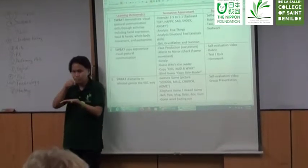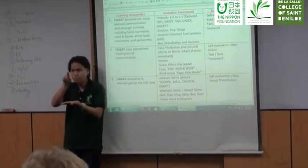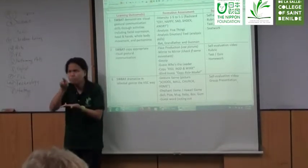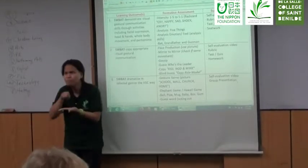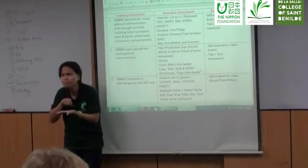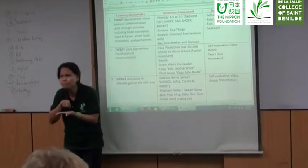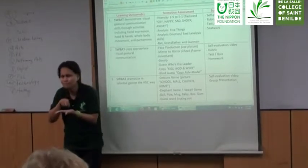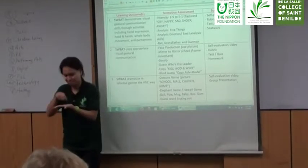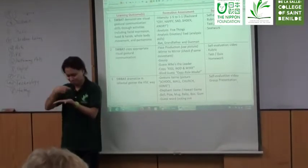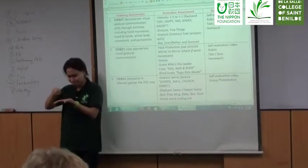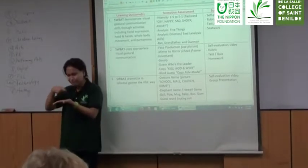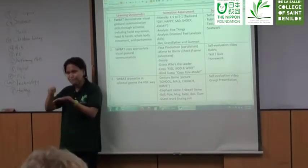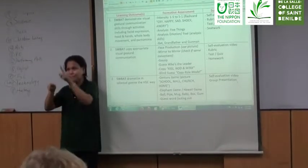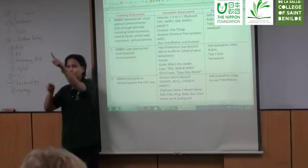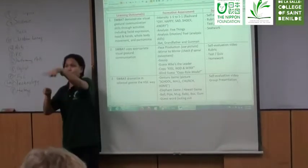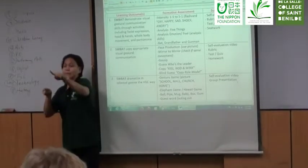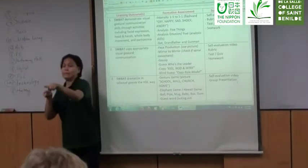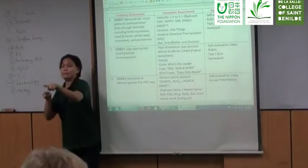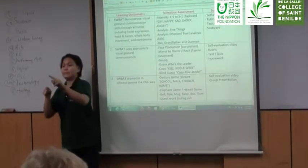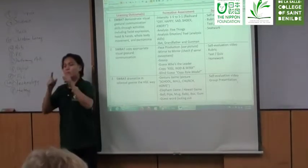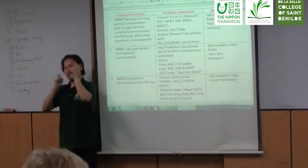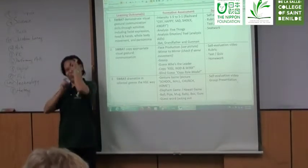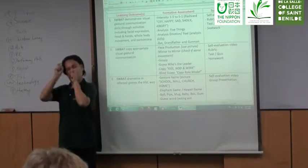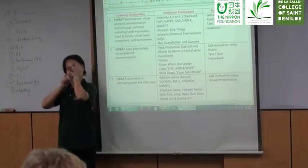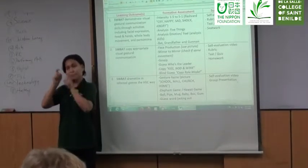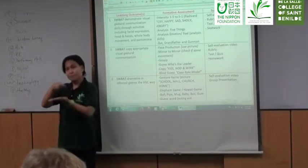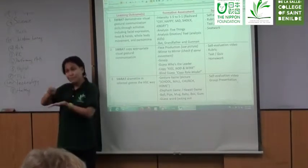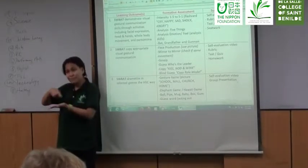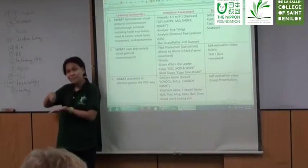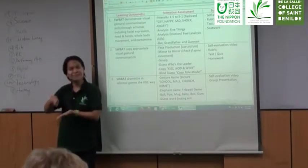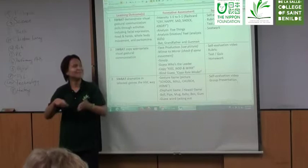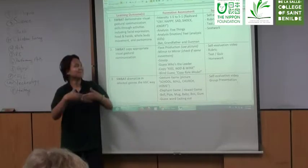We have a checklist to see whether or not these features are present.